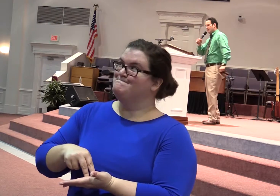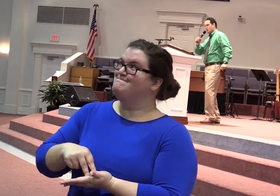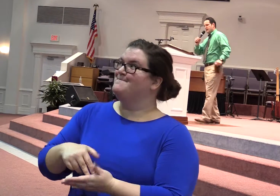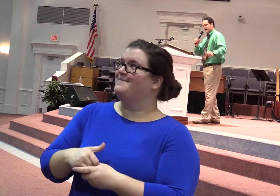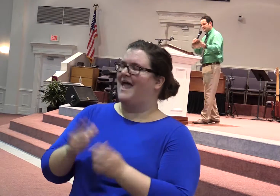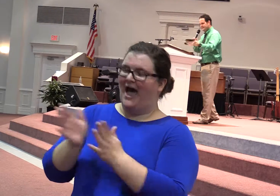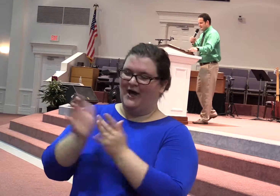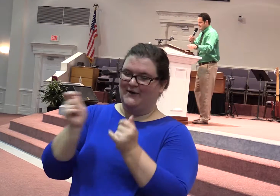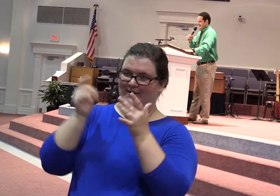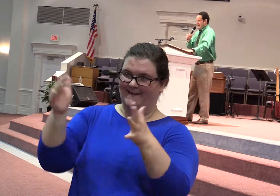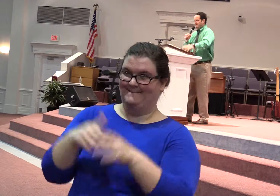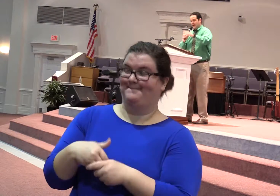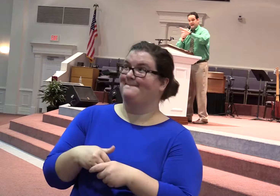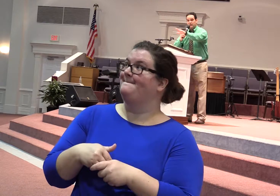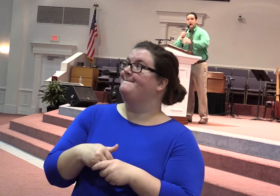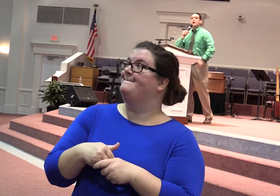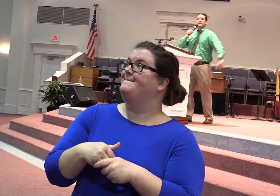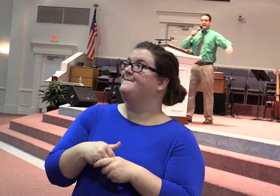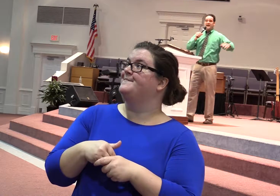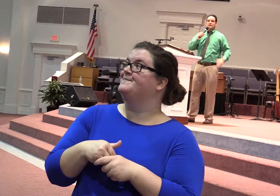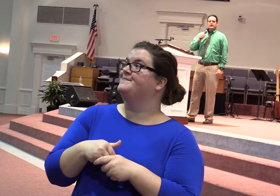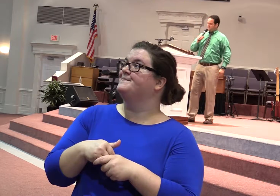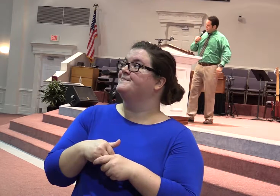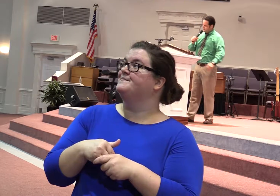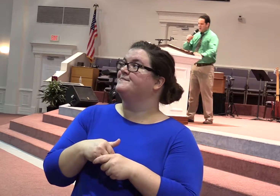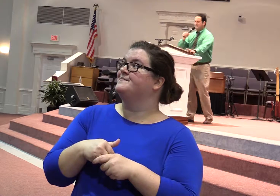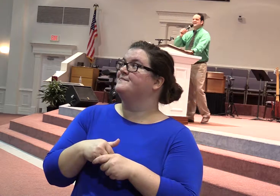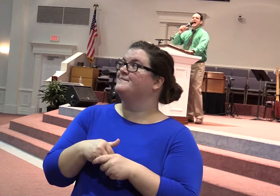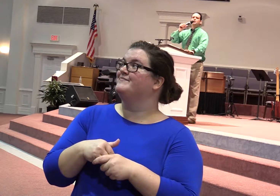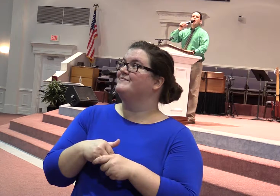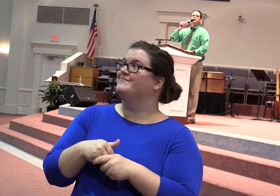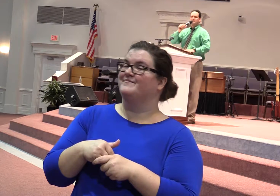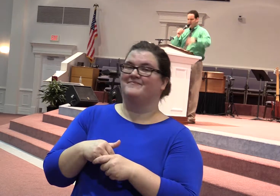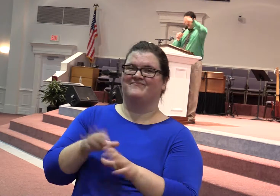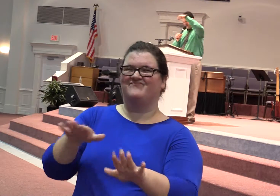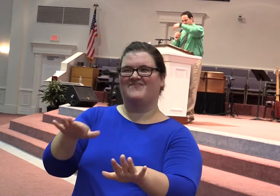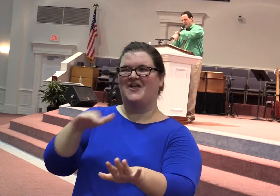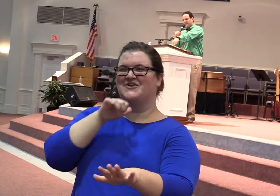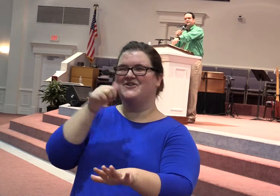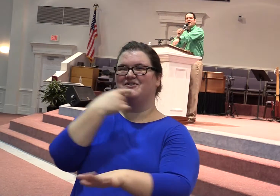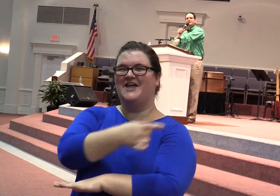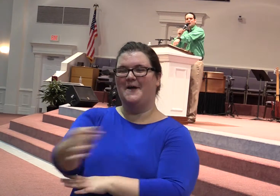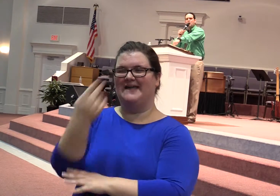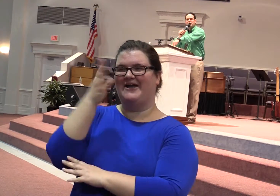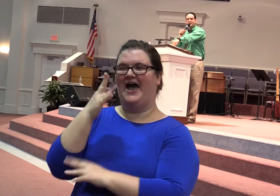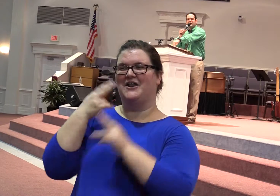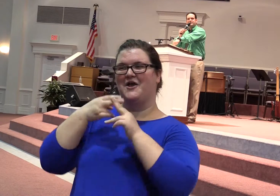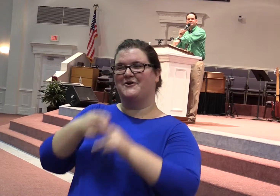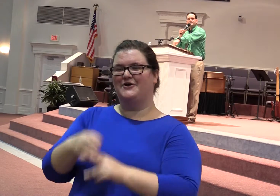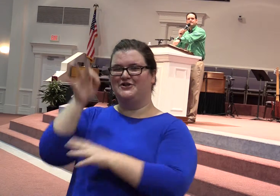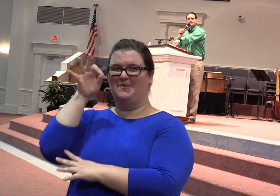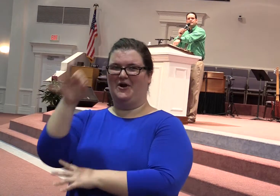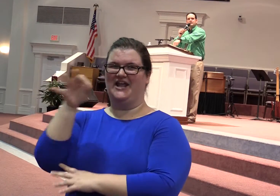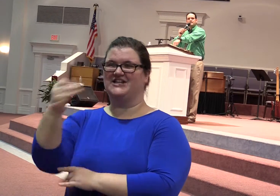right. Hallelujah. And here we go. And then, don't tell me God called you to preach it. You don't preach what he told you to preach.